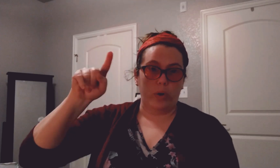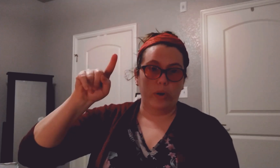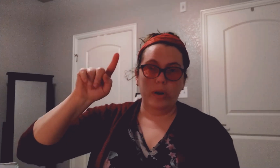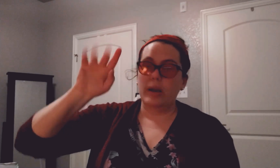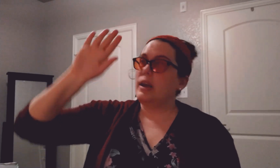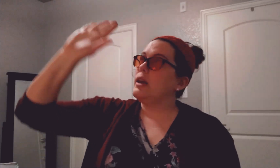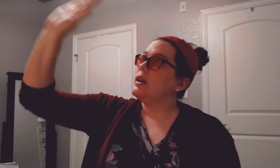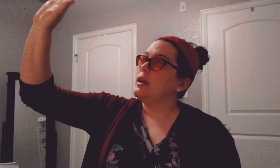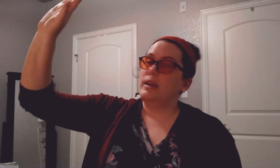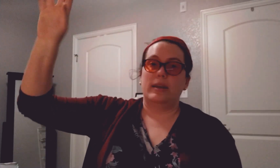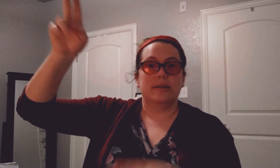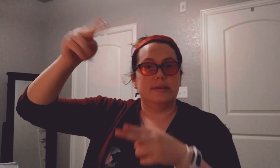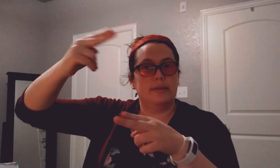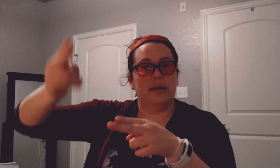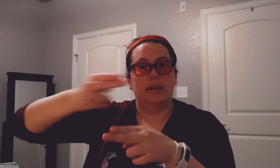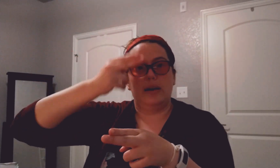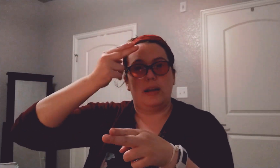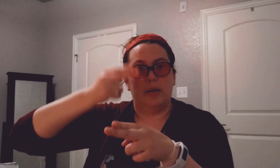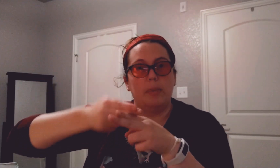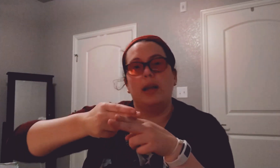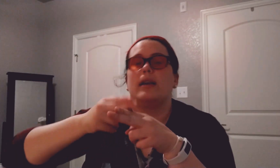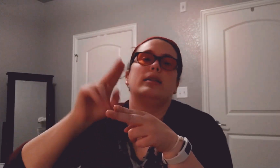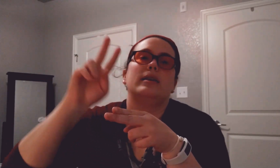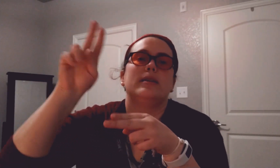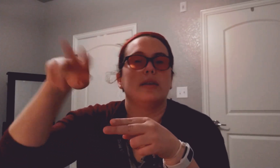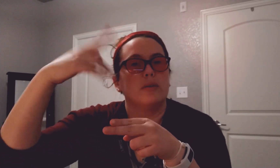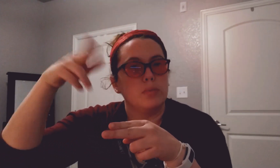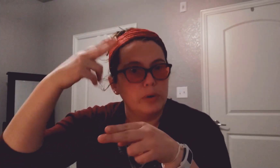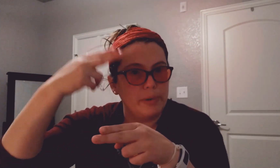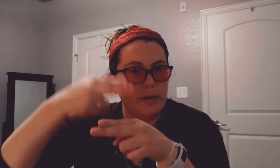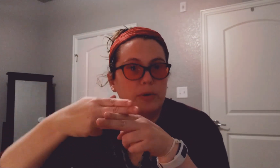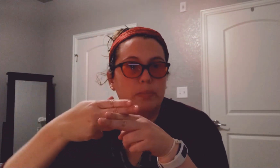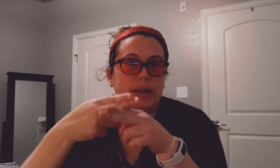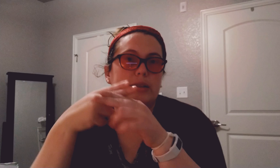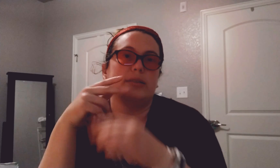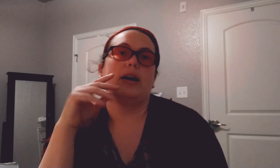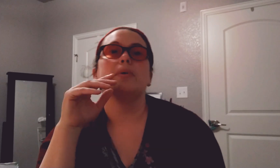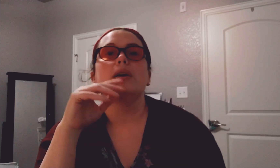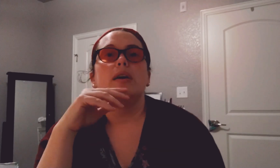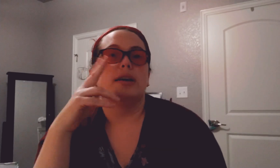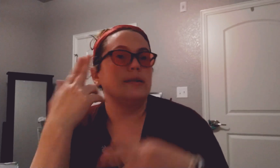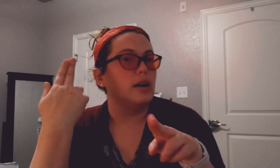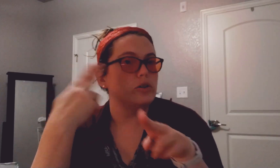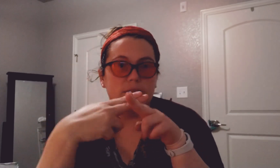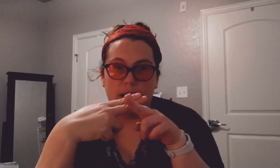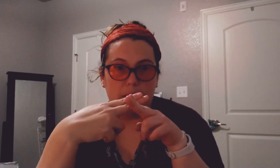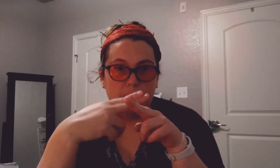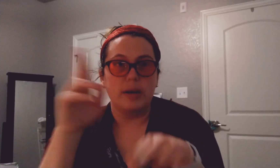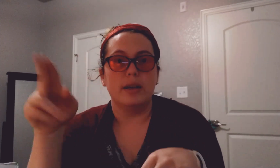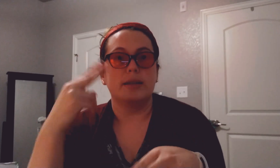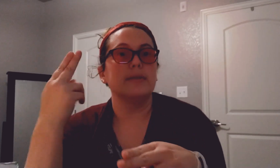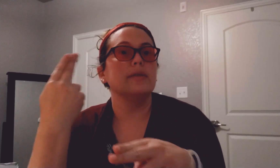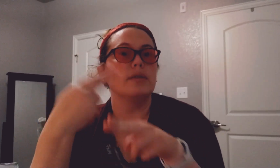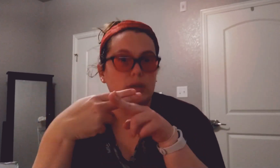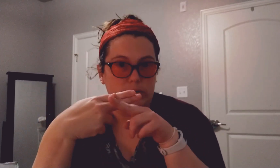for his name. And again, like the little whoop doo doop at the top, it's not just name, it's the Lord's